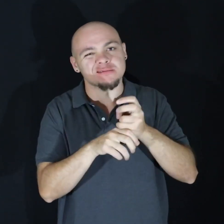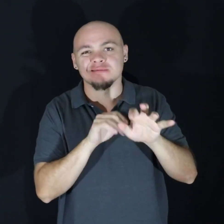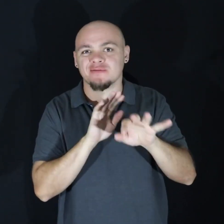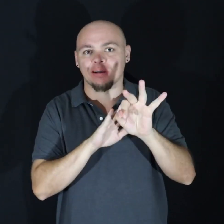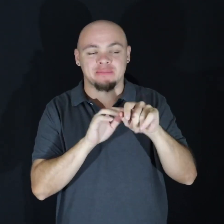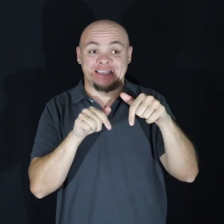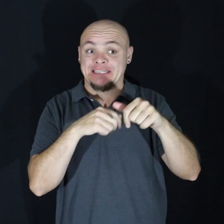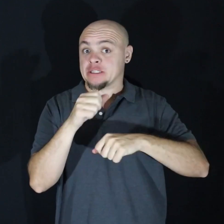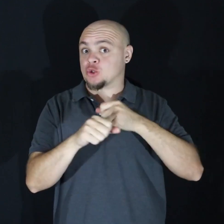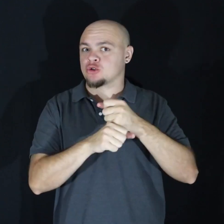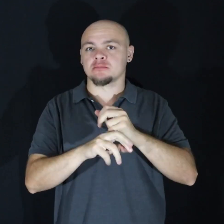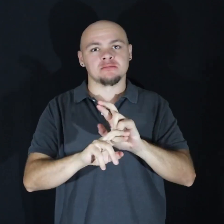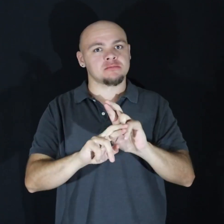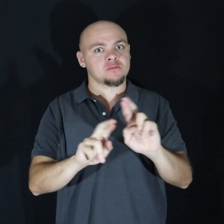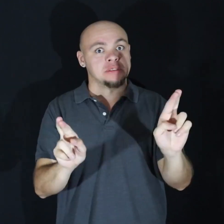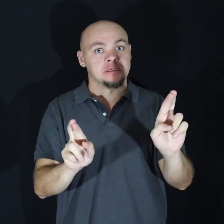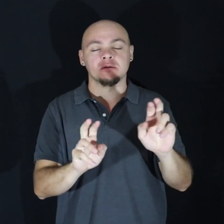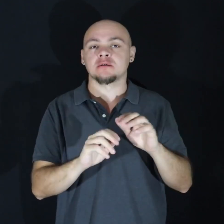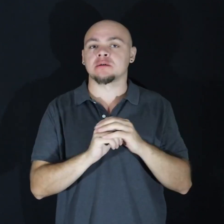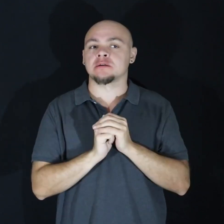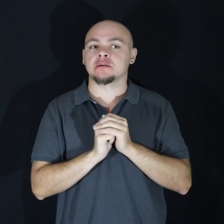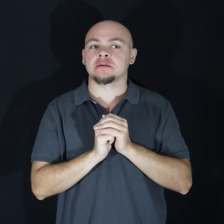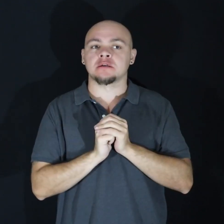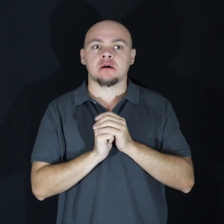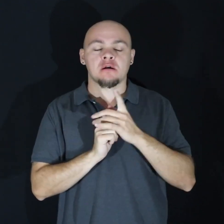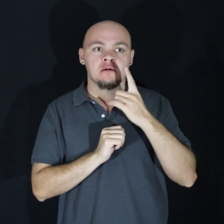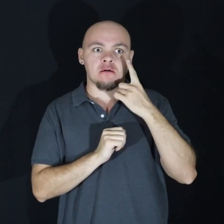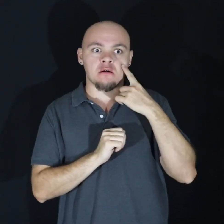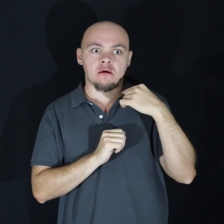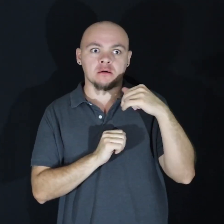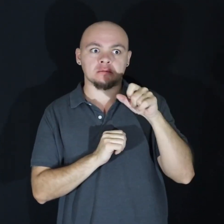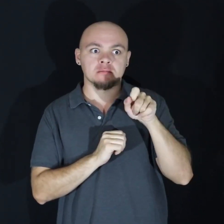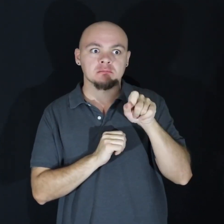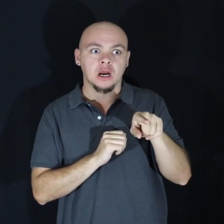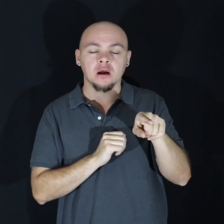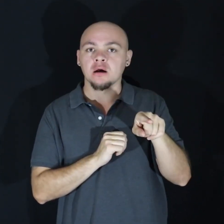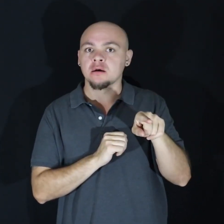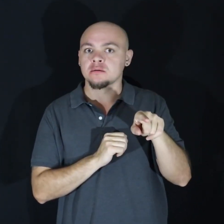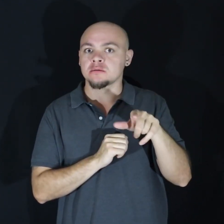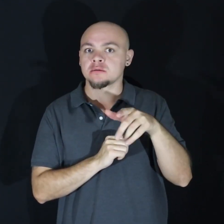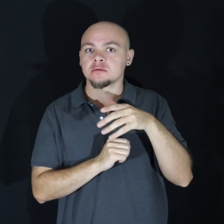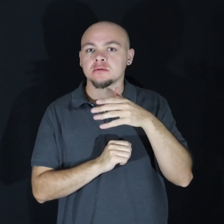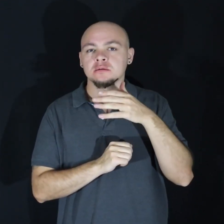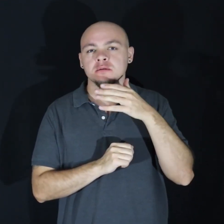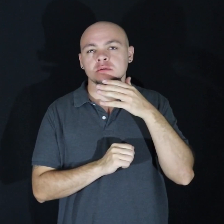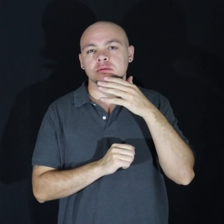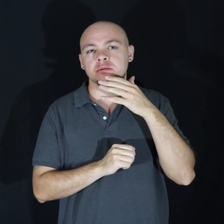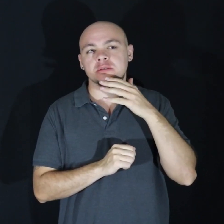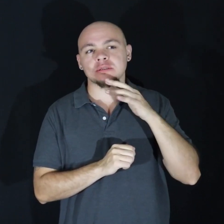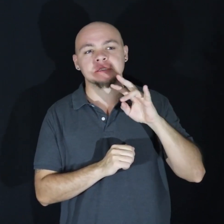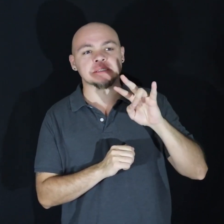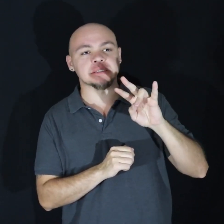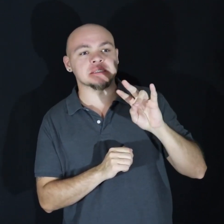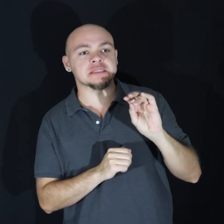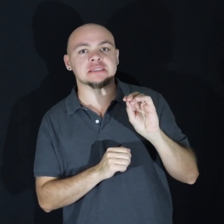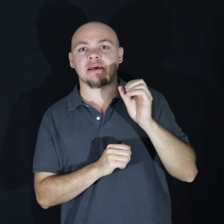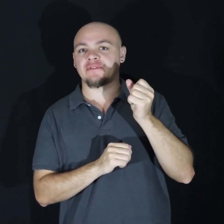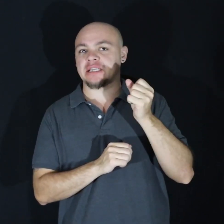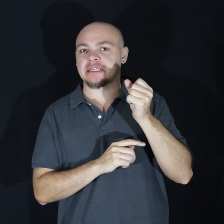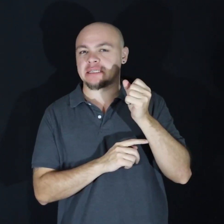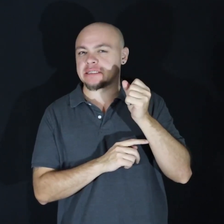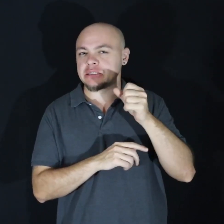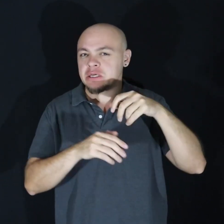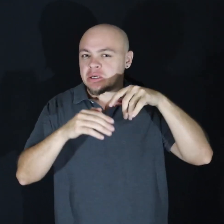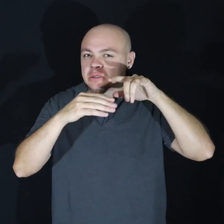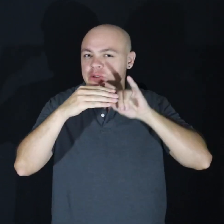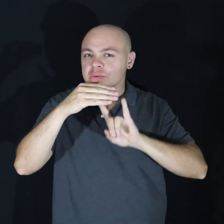ready. Before long, I spot it right in the middle of my sweet 70s swing set pole. You know, the